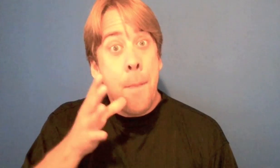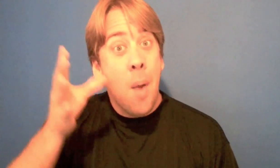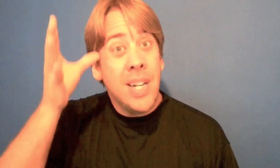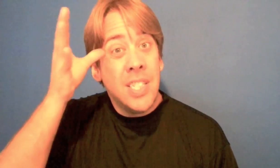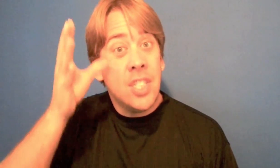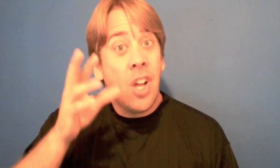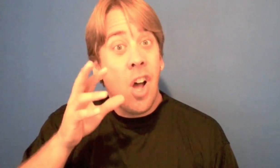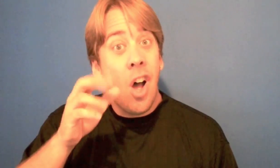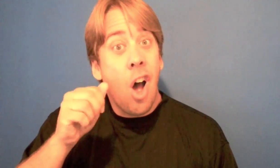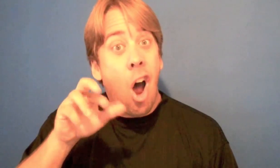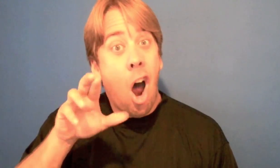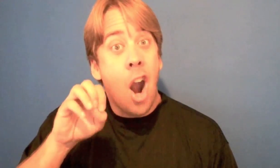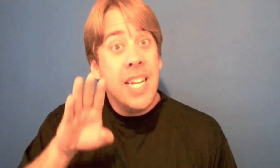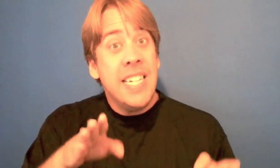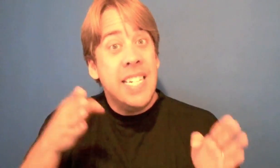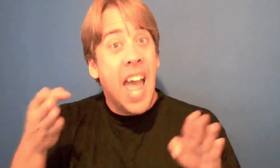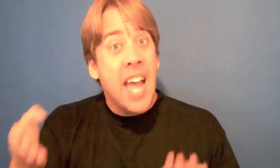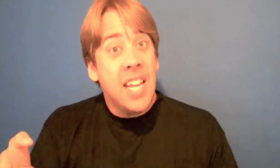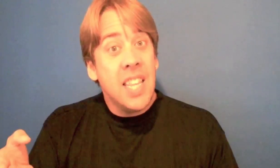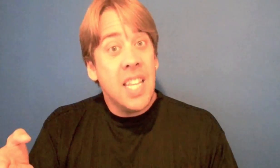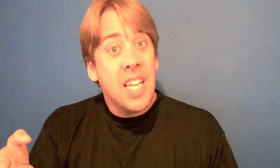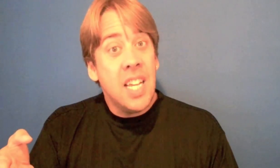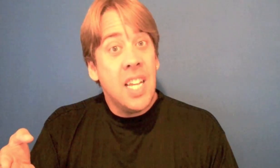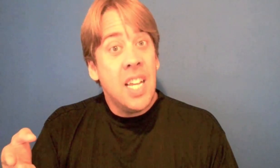thought I said my parents are dead.